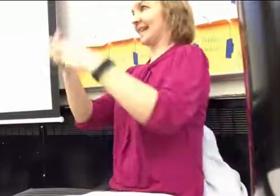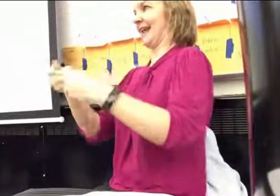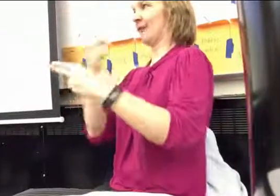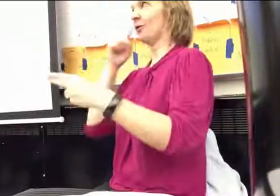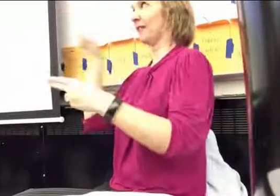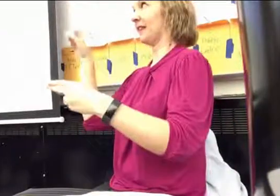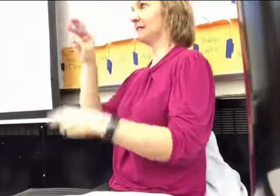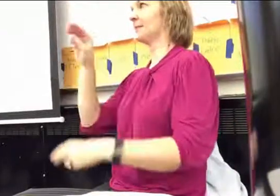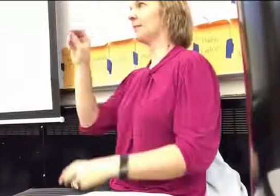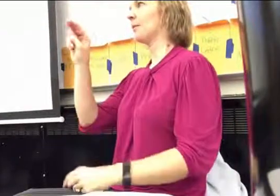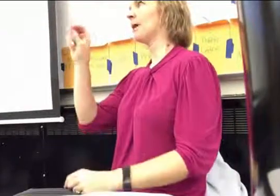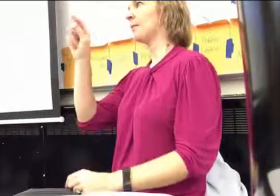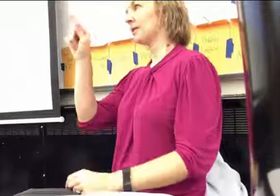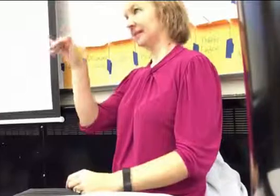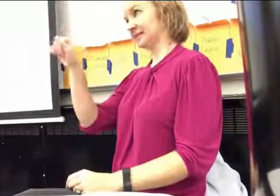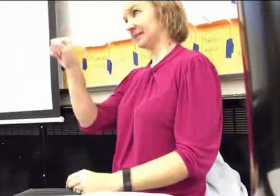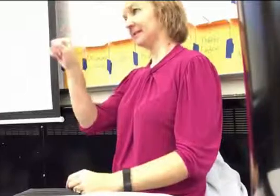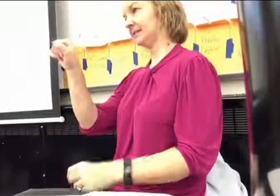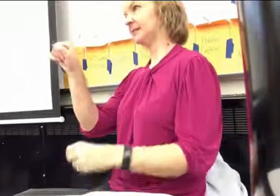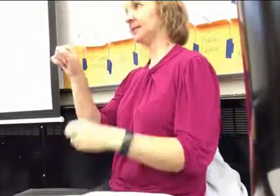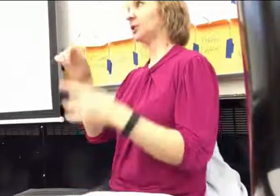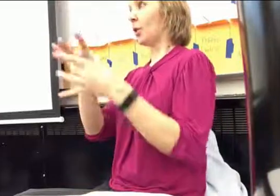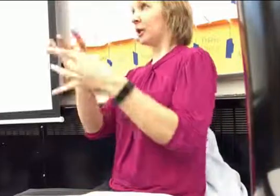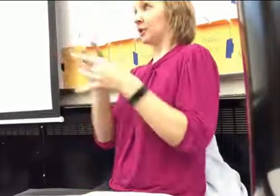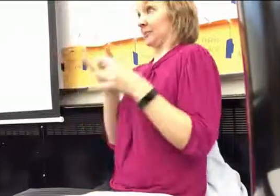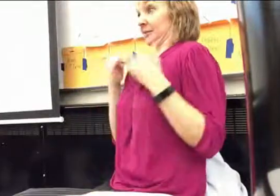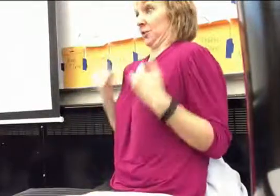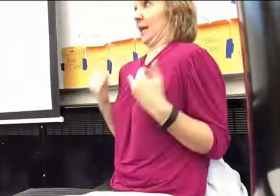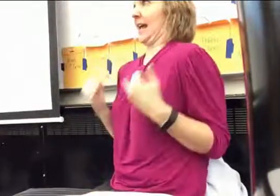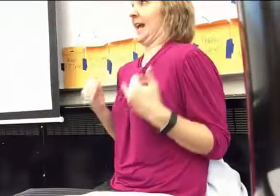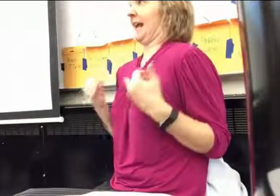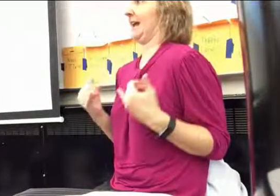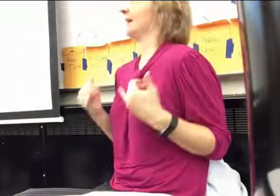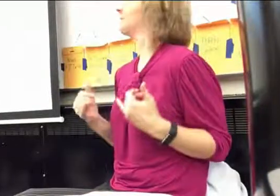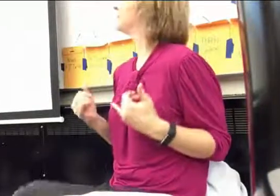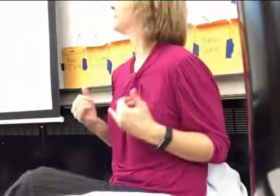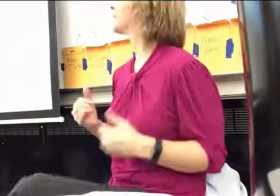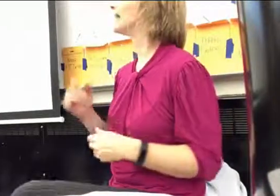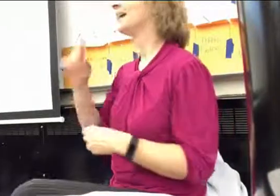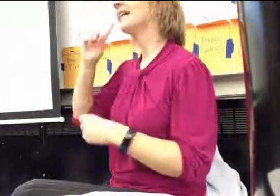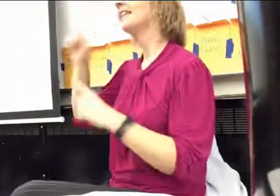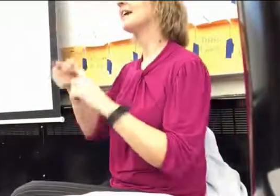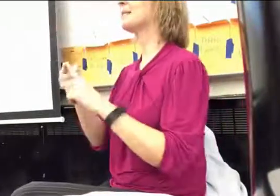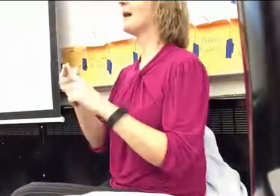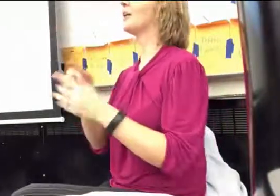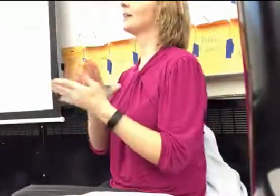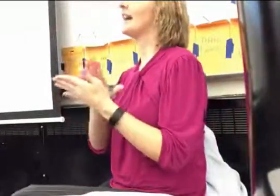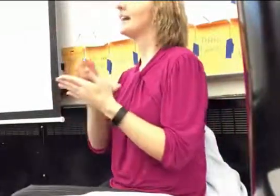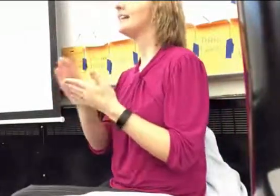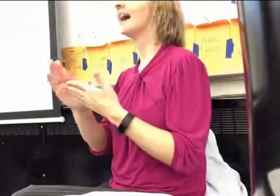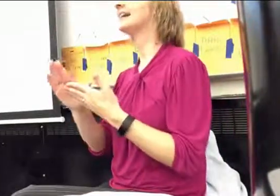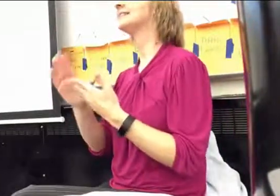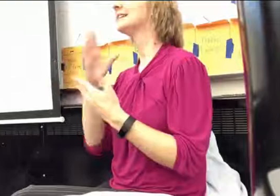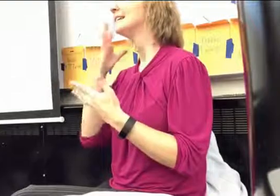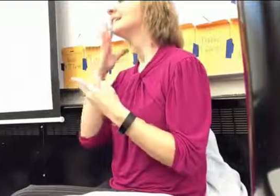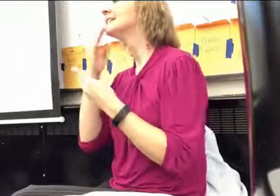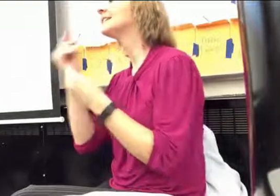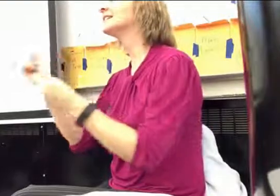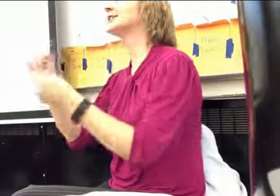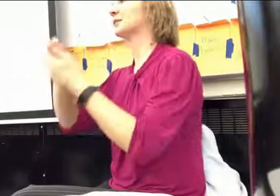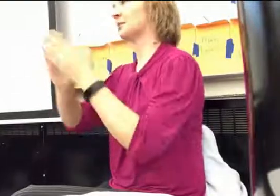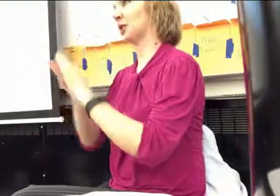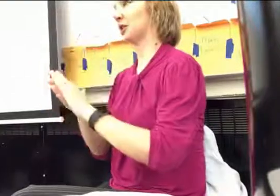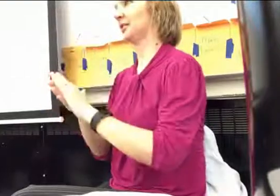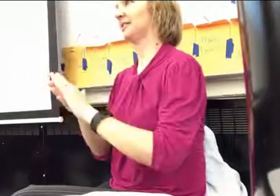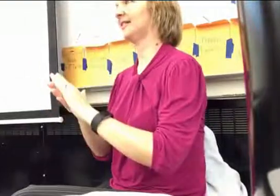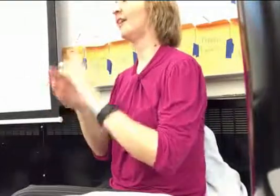Now, in terms of today's world, want you to think of a nice, juicy burger, okay? Which hopefully shouldn't